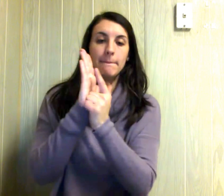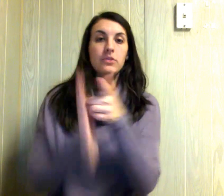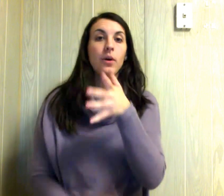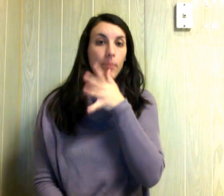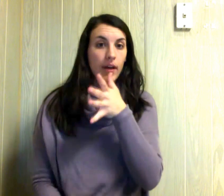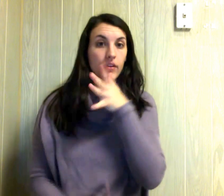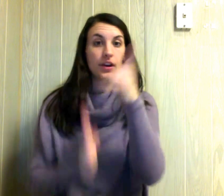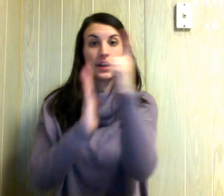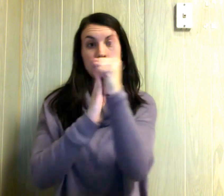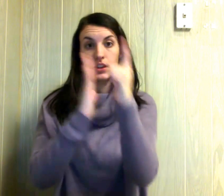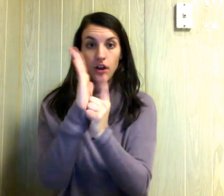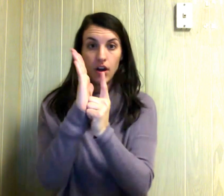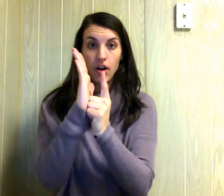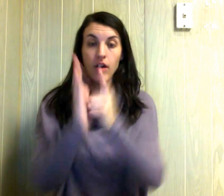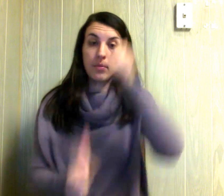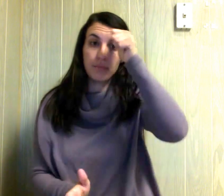So mother-in-law.